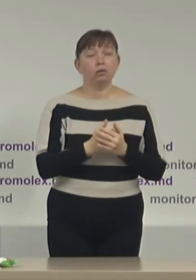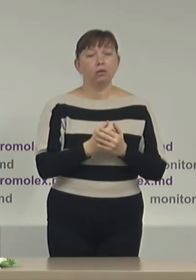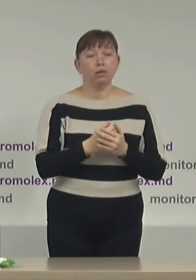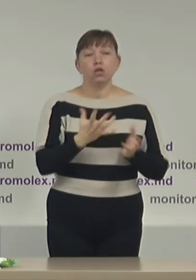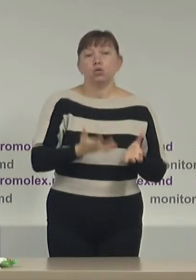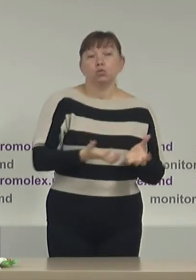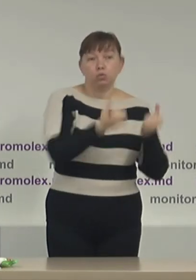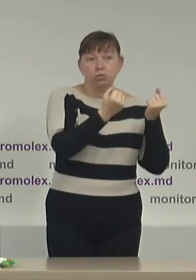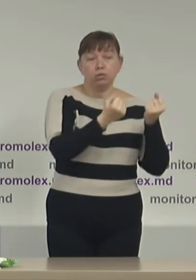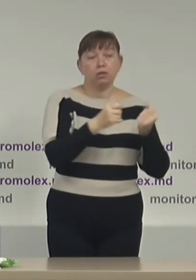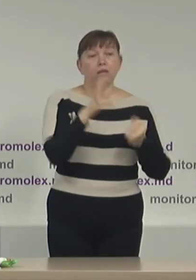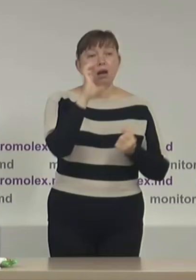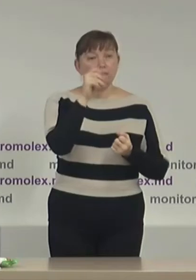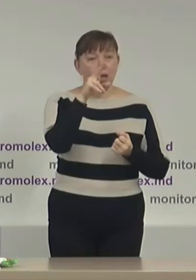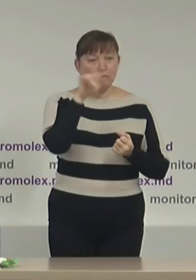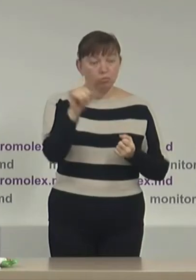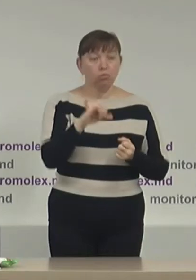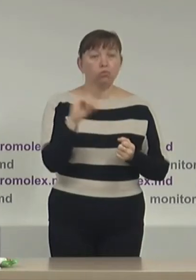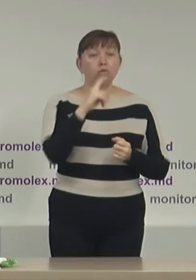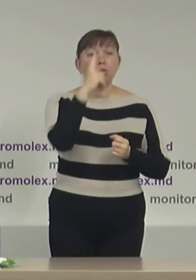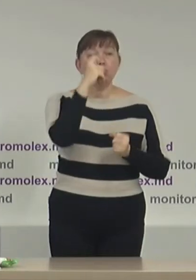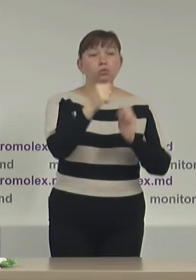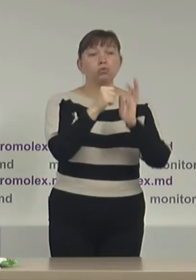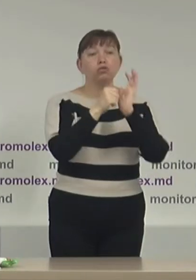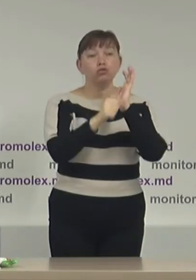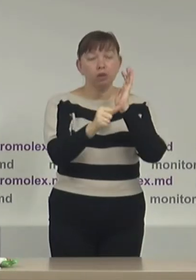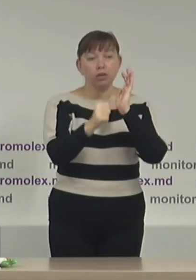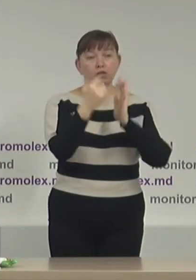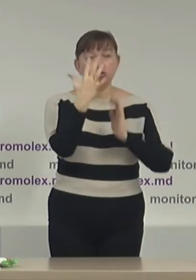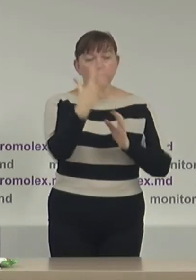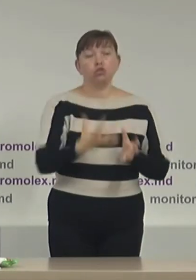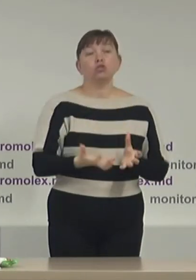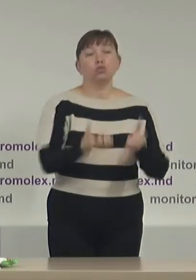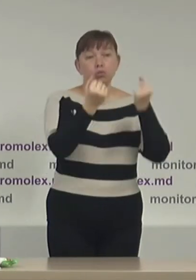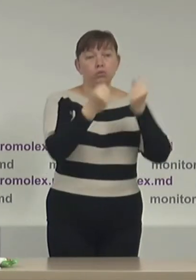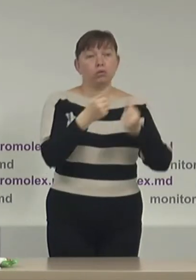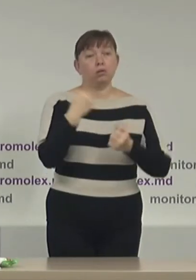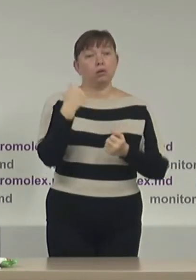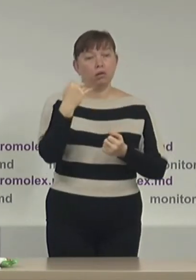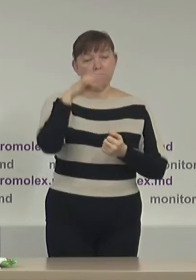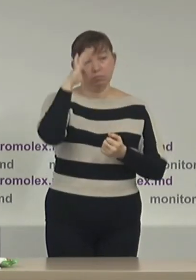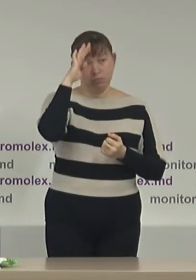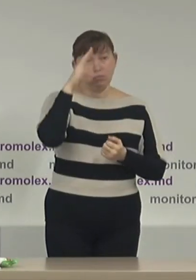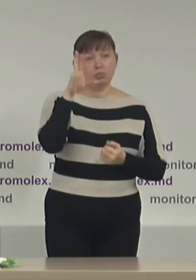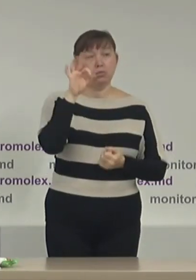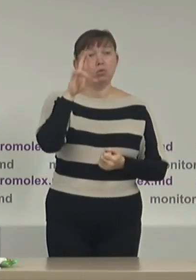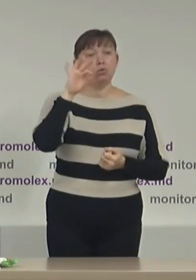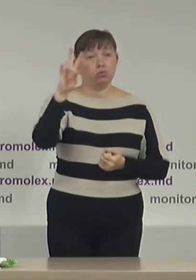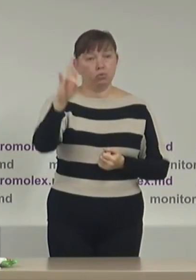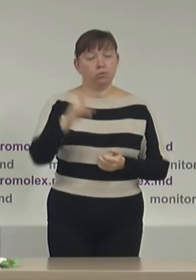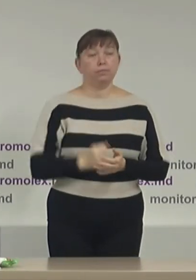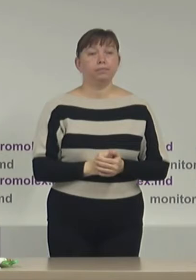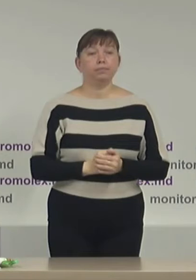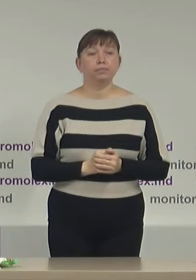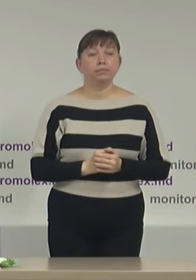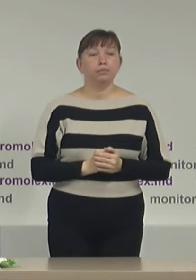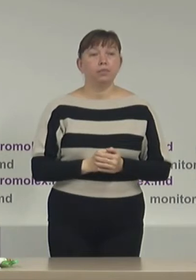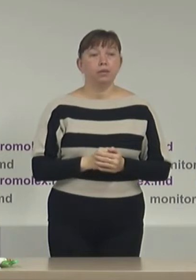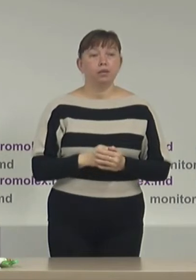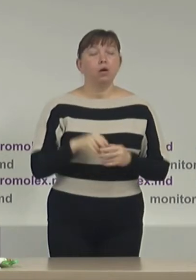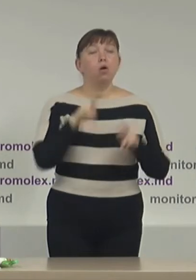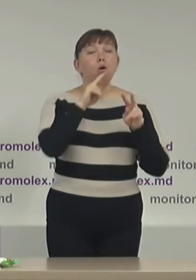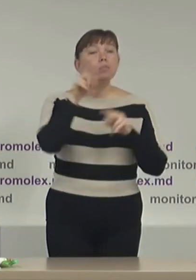support of Maya Sandu and 165 in support of Igor Dodon.